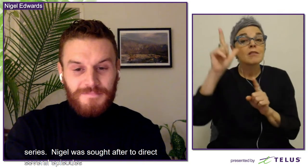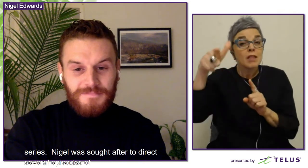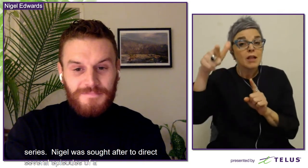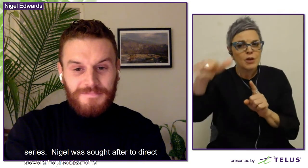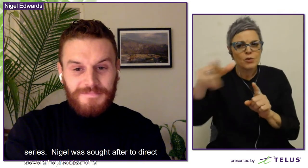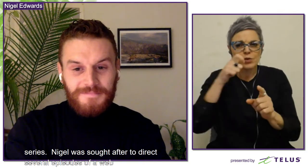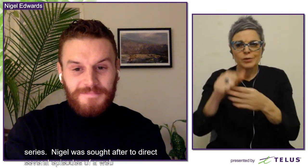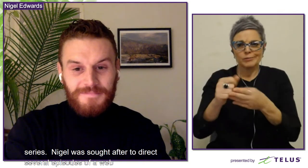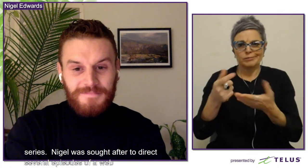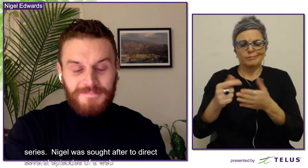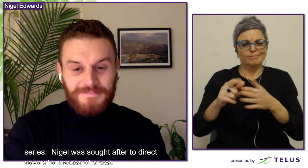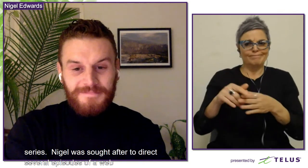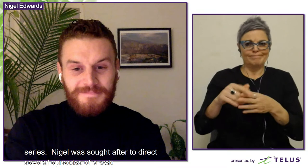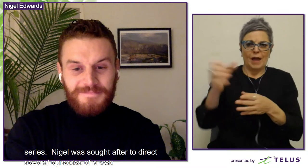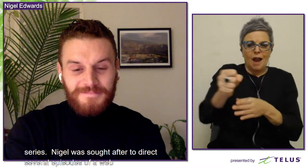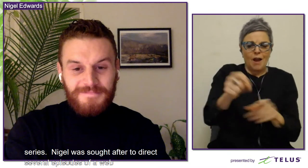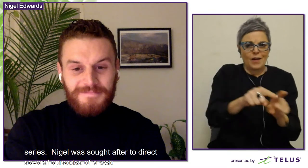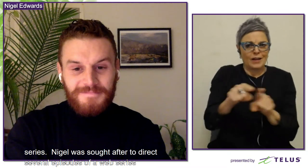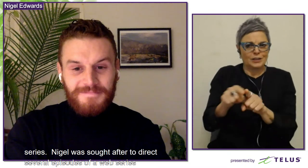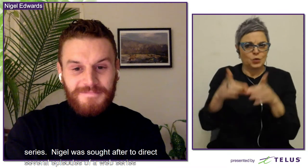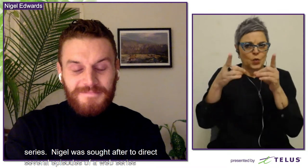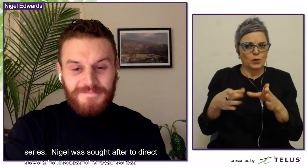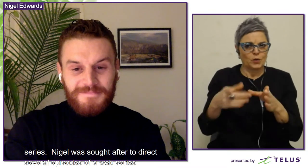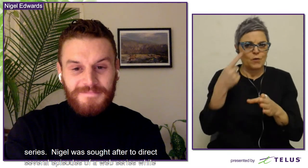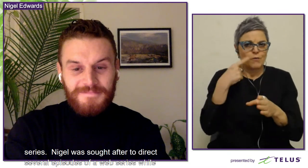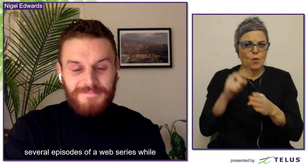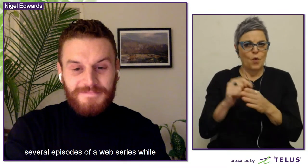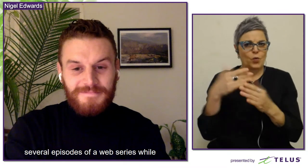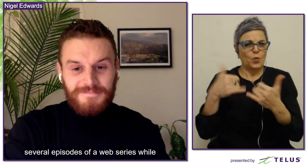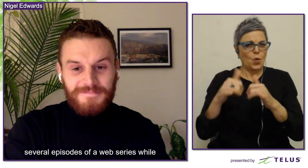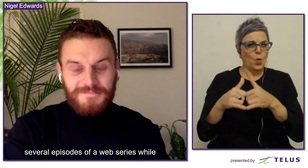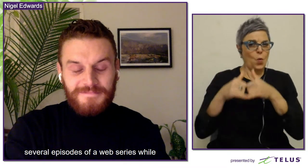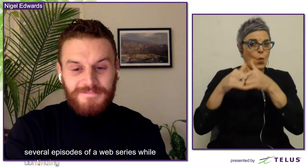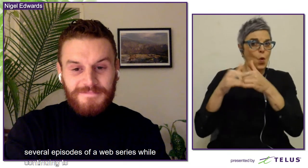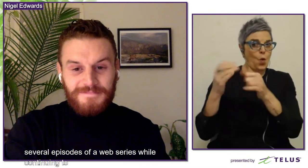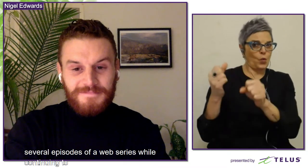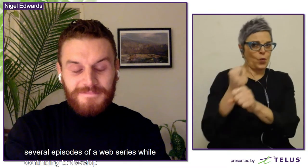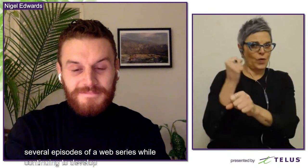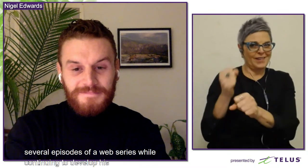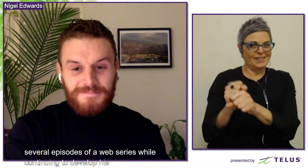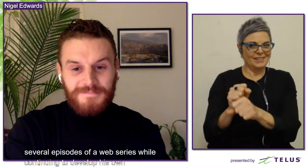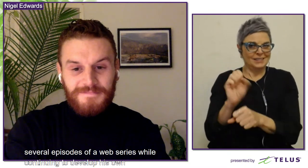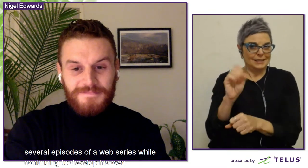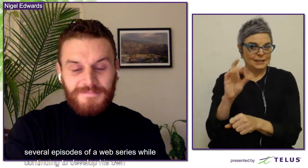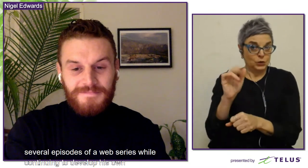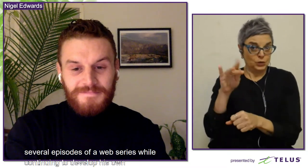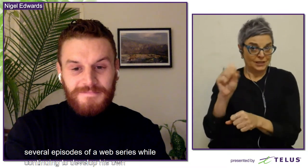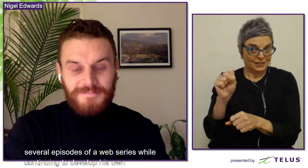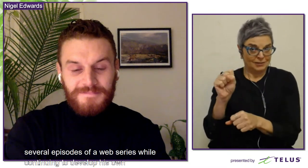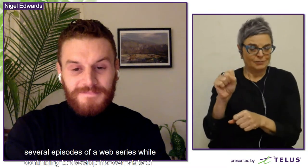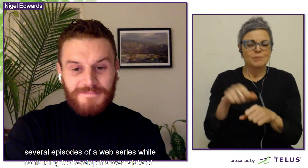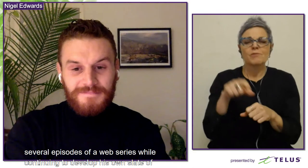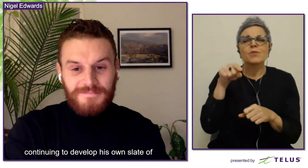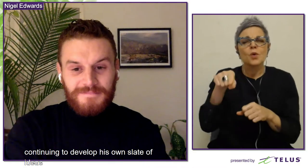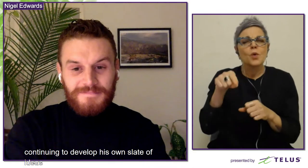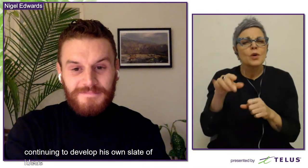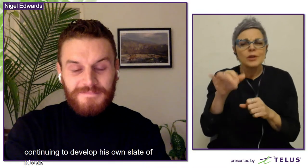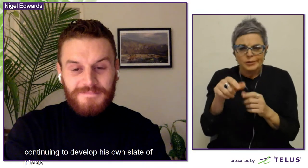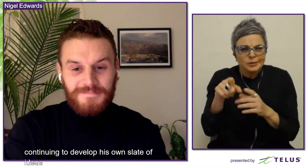series, while continuing to develop his own slate of feature-length ideas. Nigel